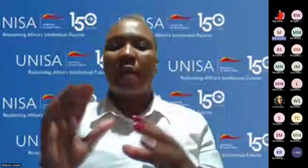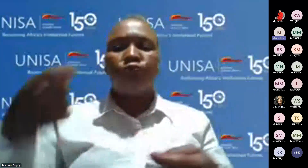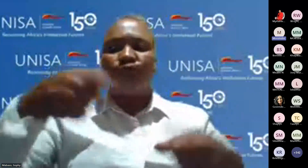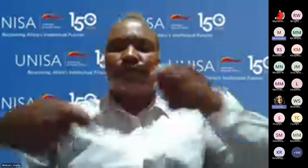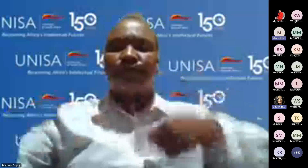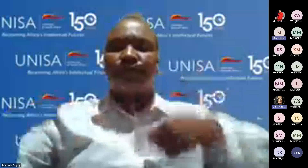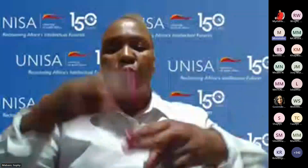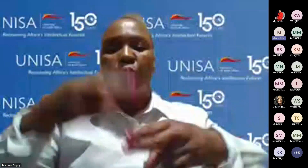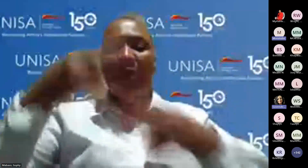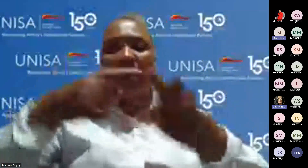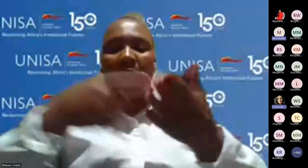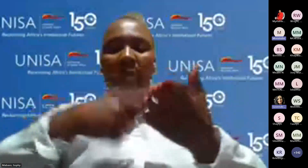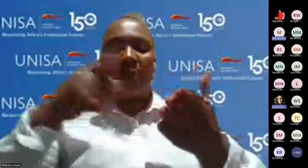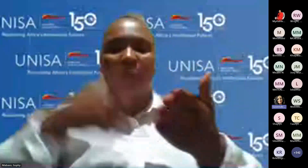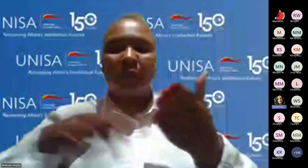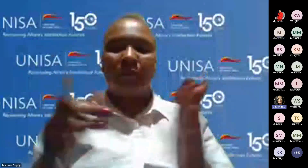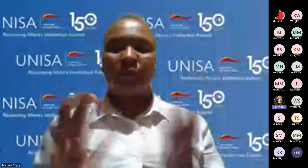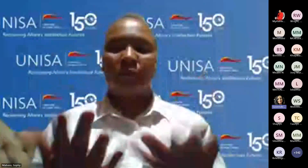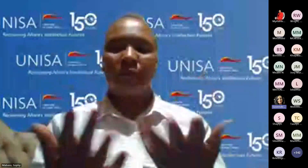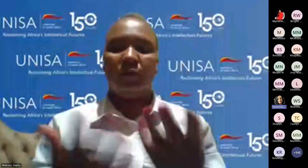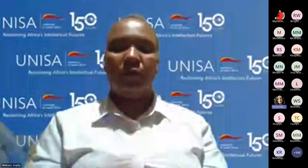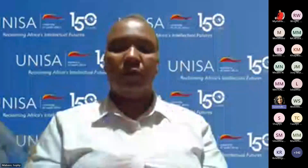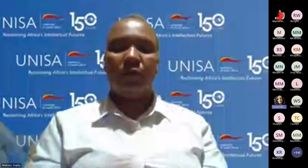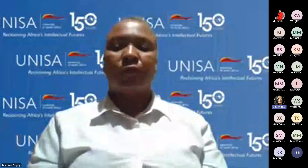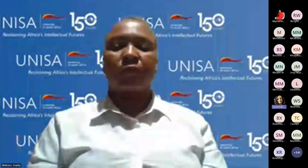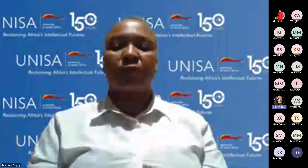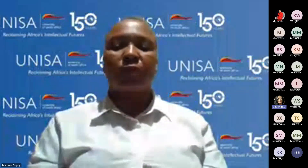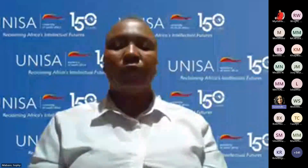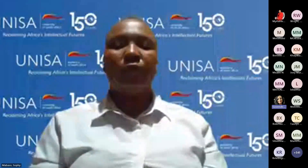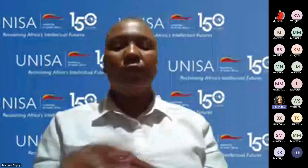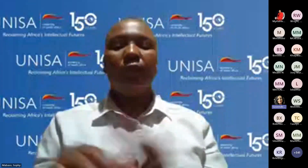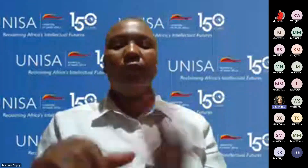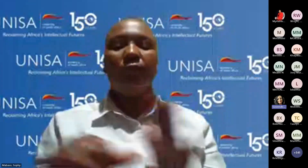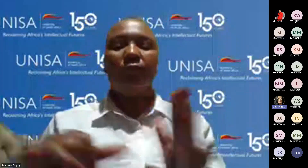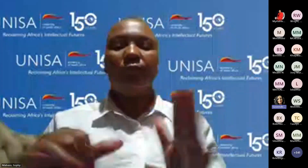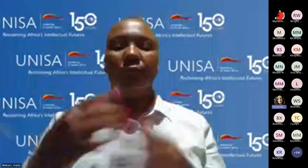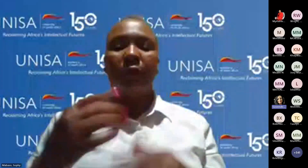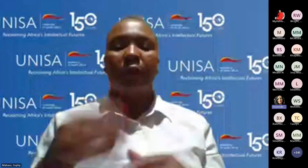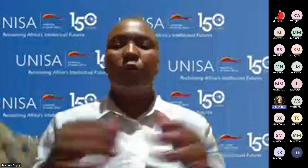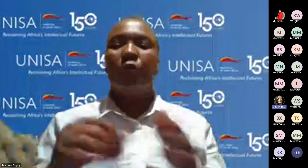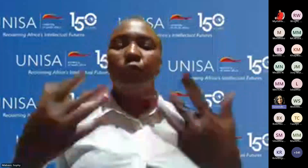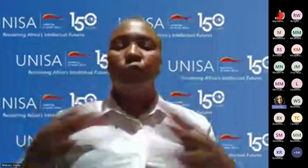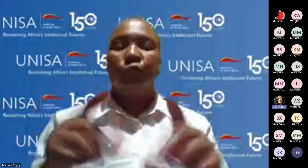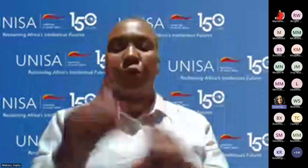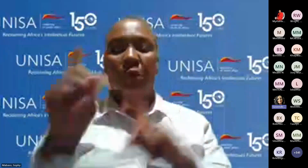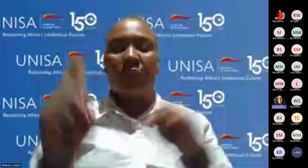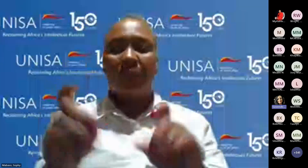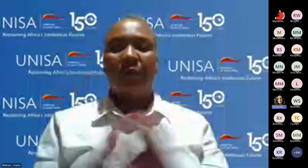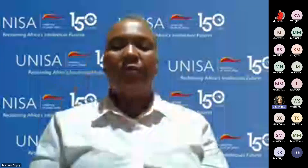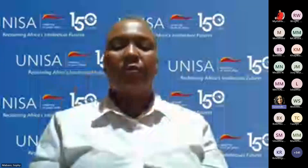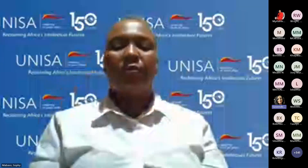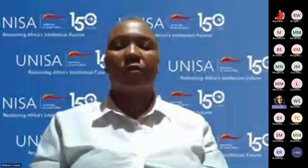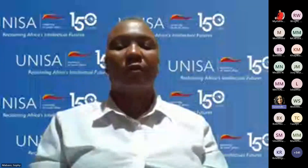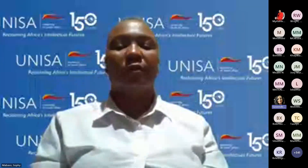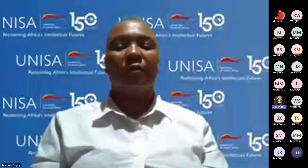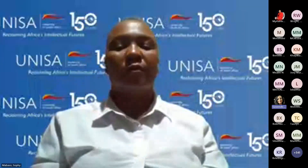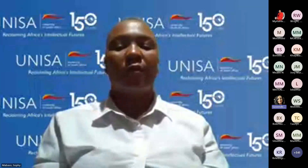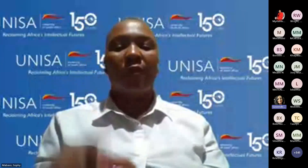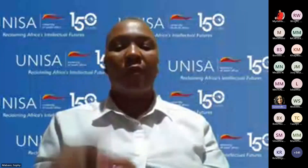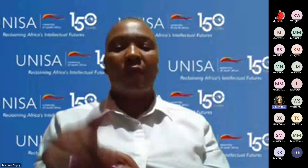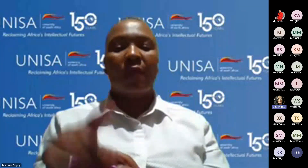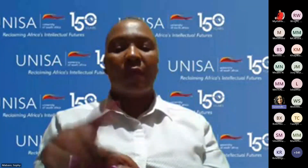the final mark? Thank you. Okay, that's a very, very good question that you raised. All right. So colleagues, with